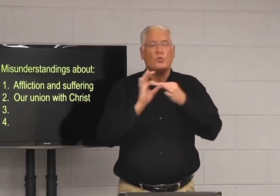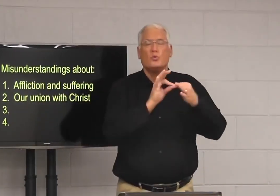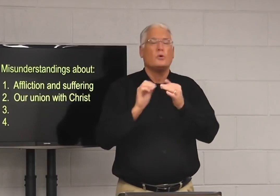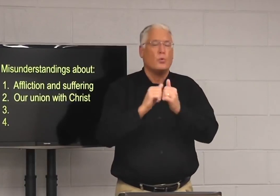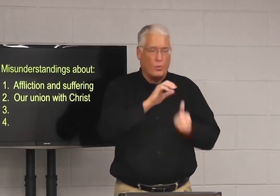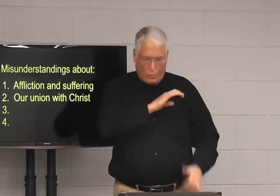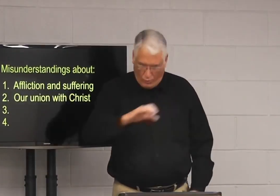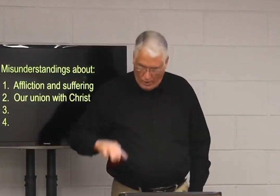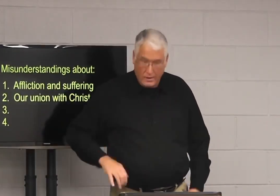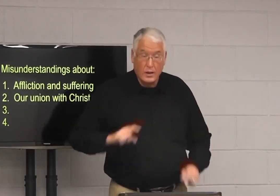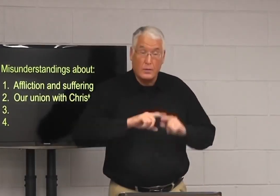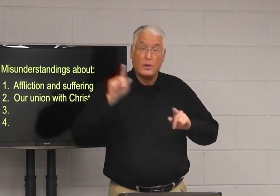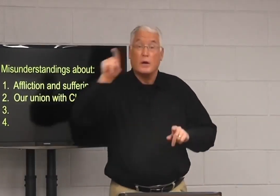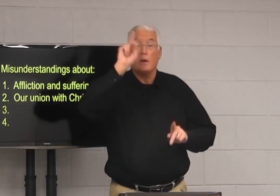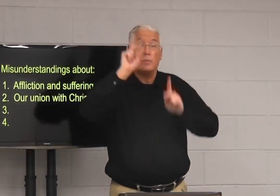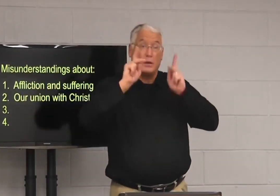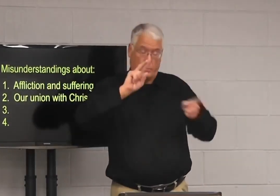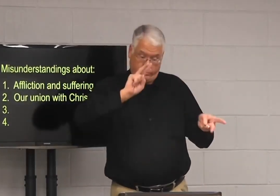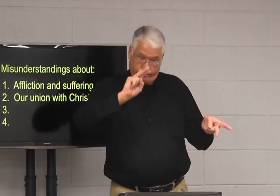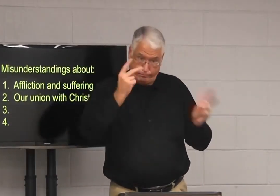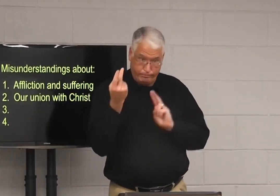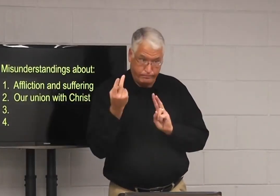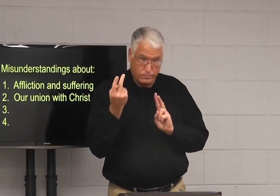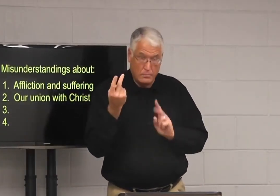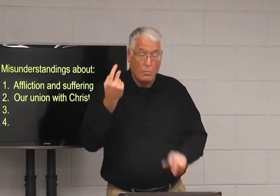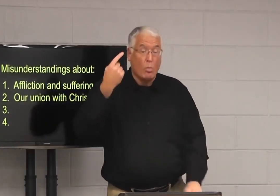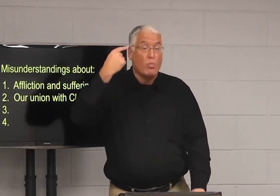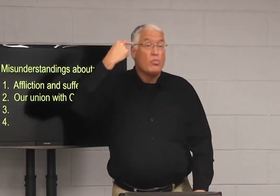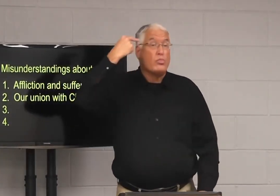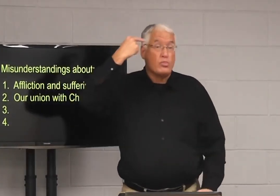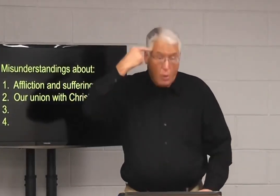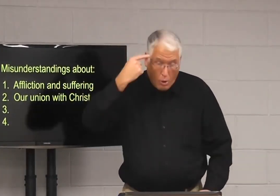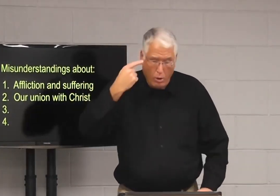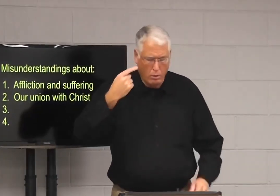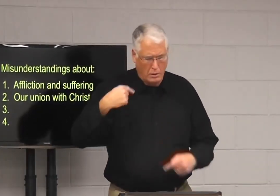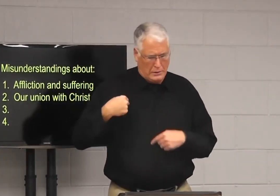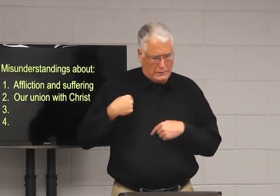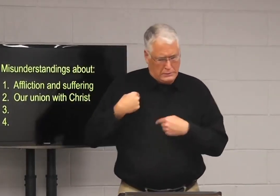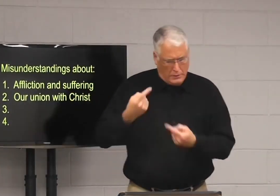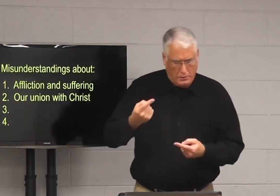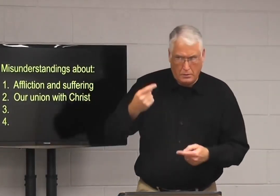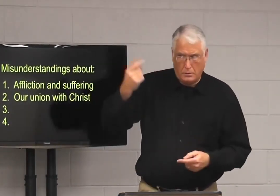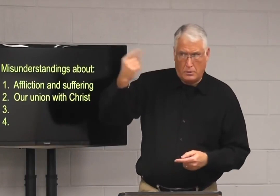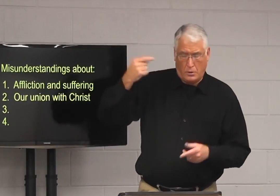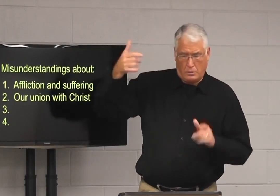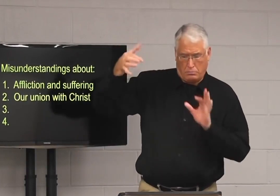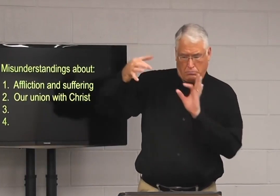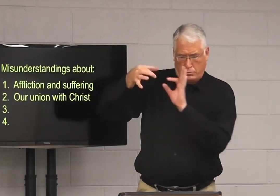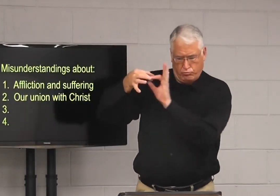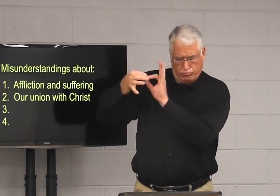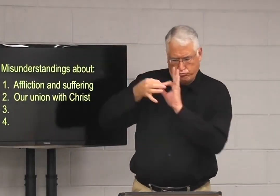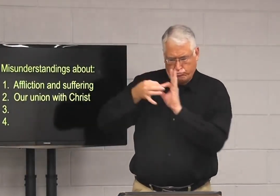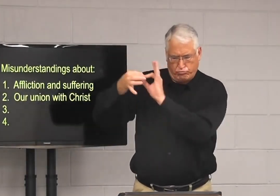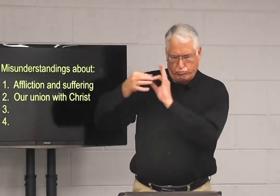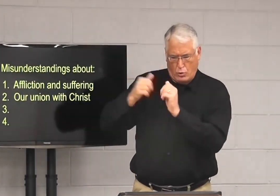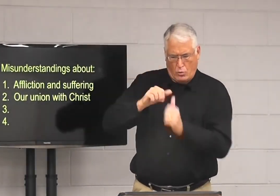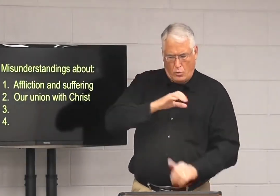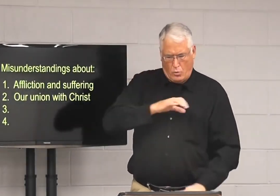We have union with Christ. So people misunderstand that and think that since I